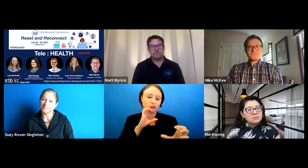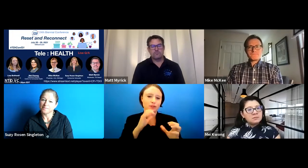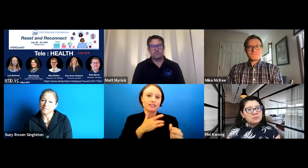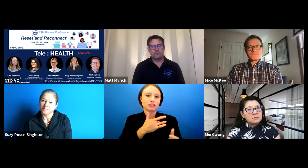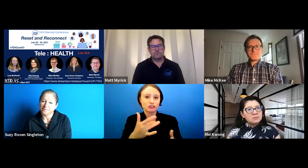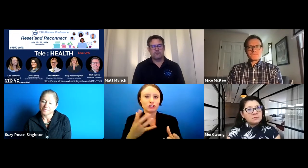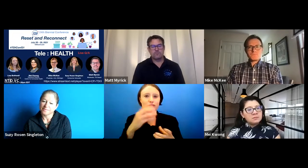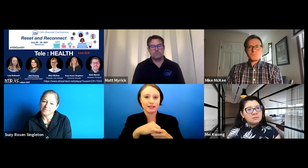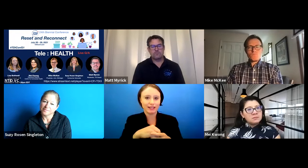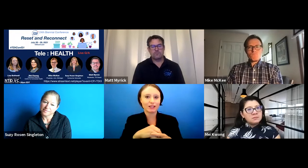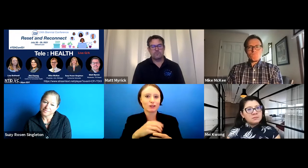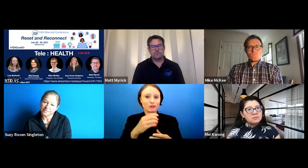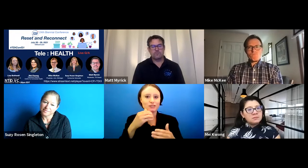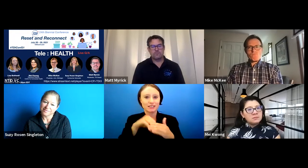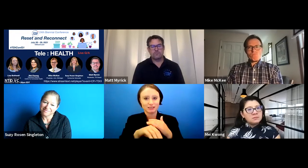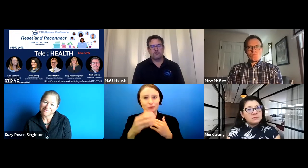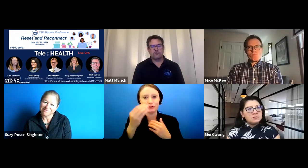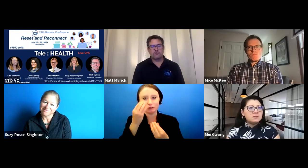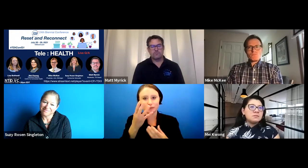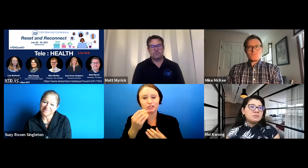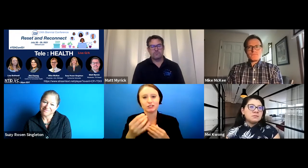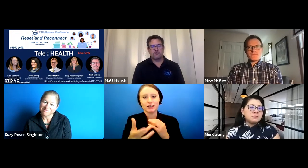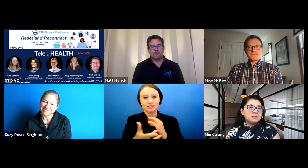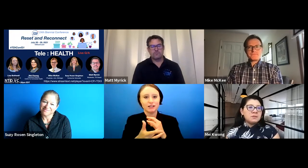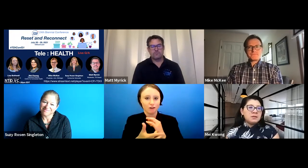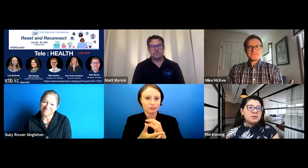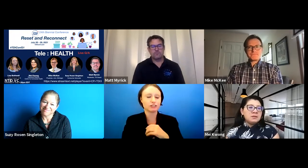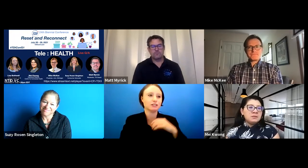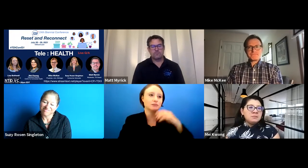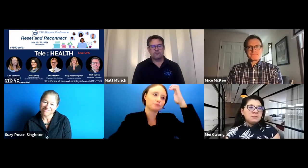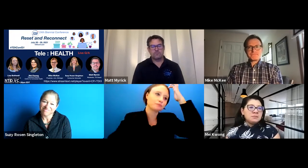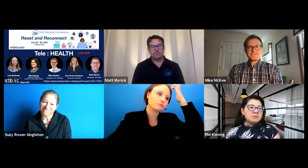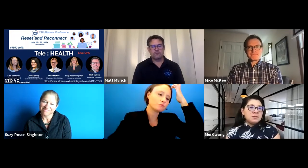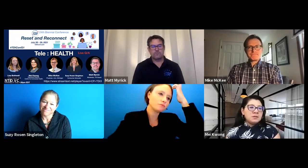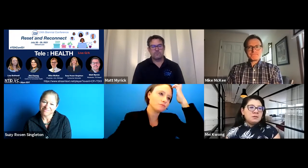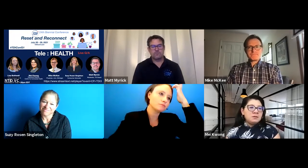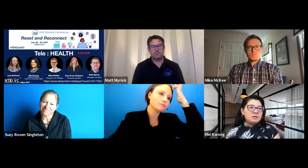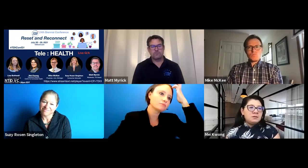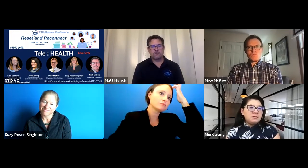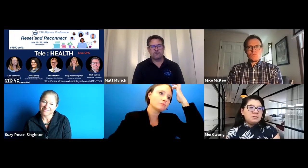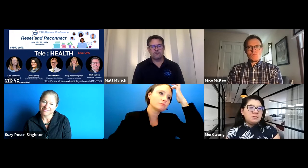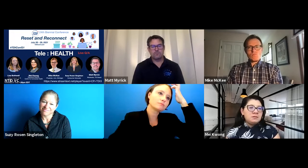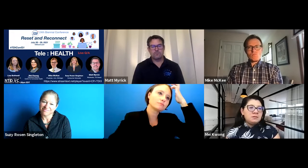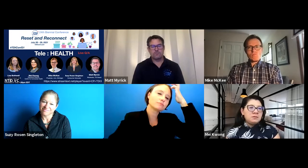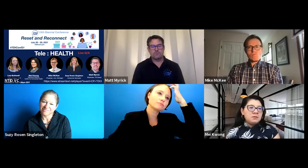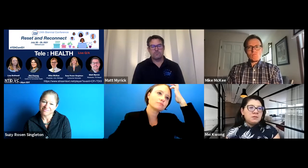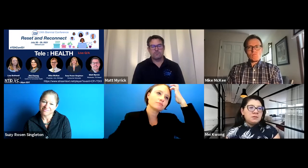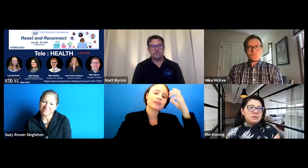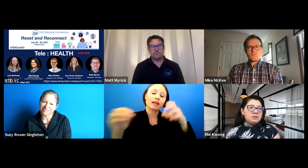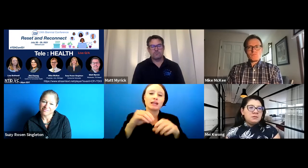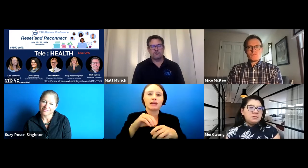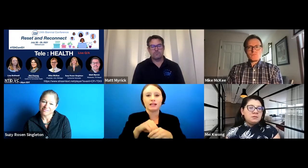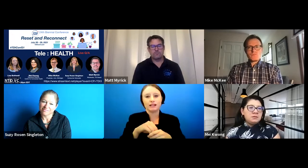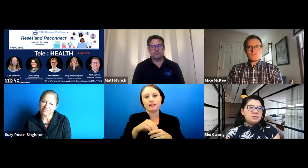An interesting thing about the effective communication, which includes accessible information and accessible